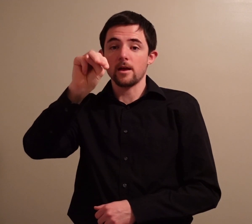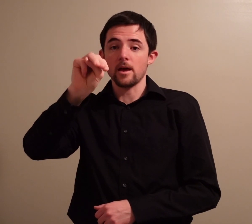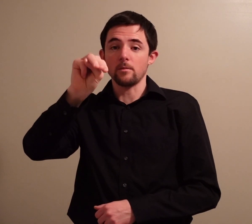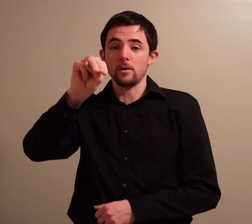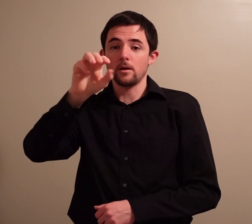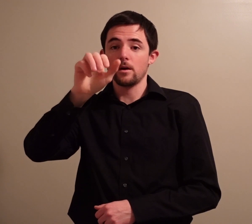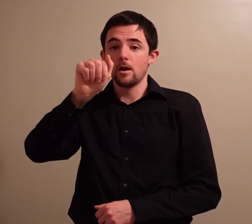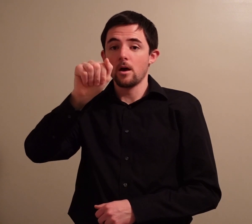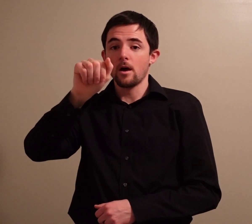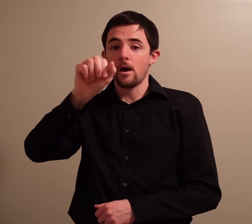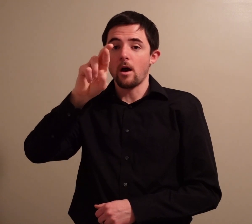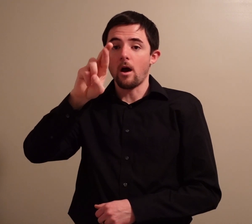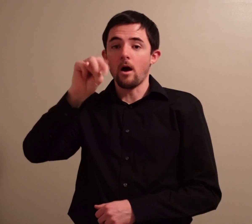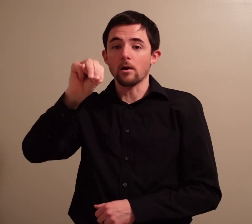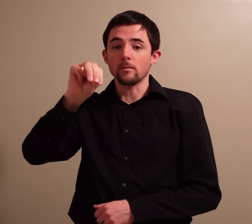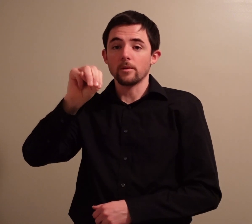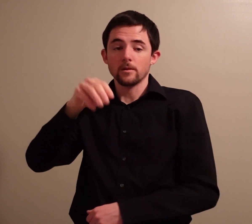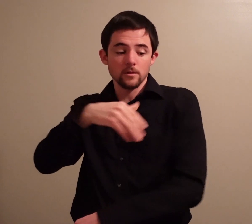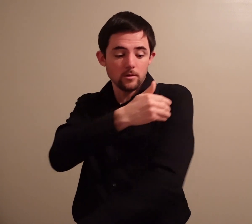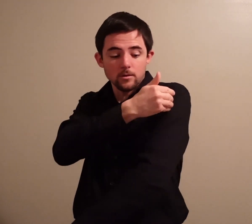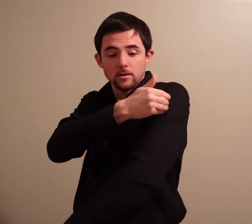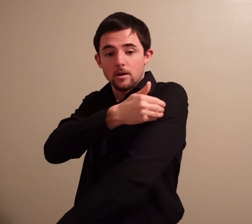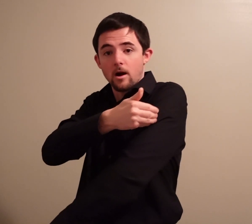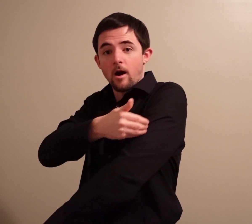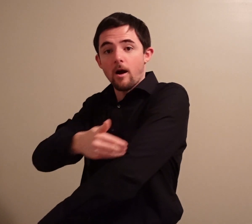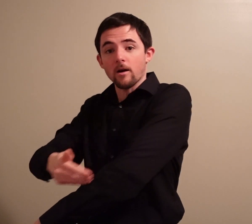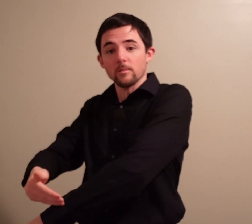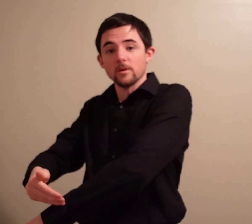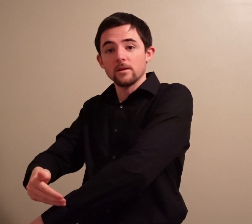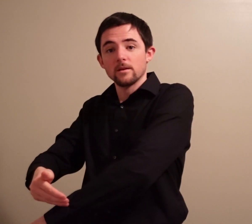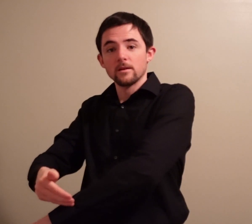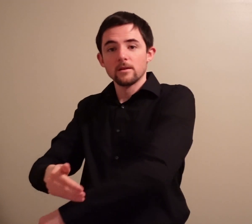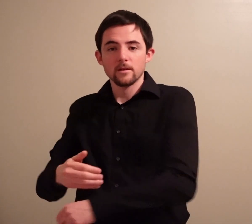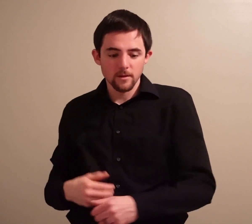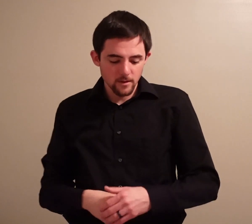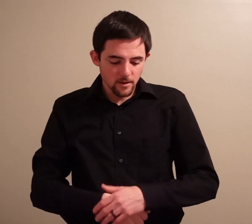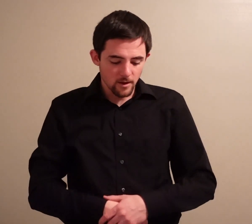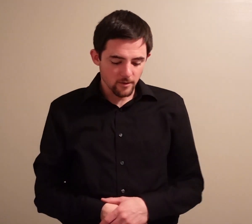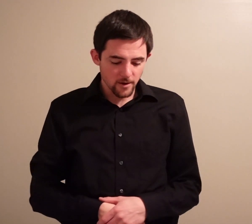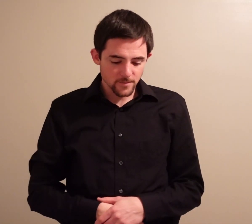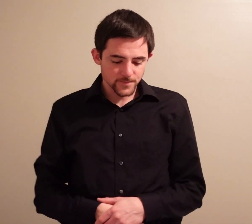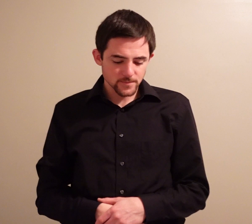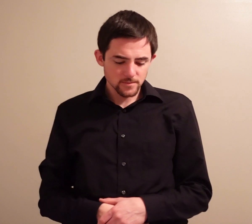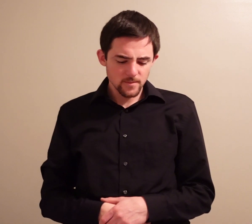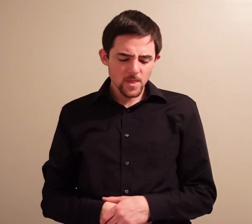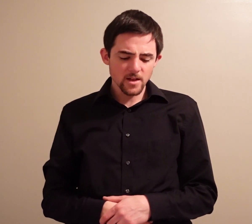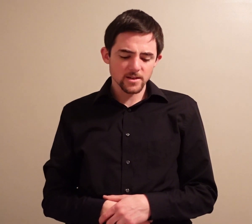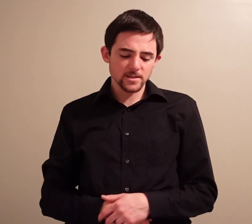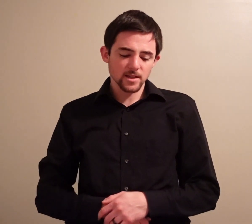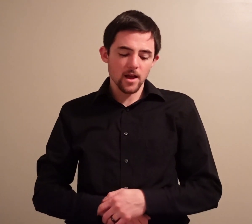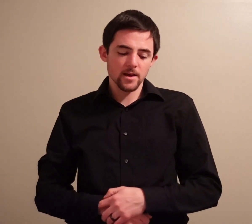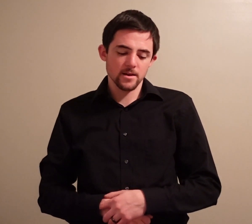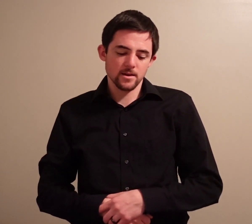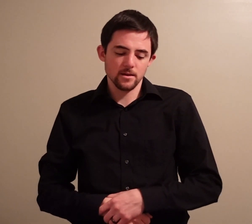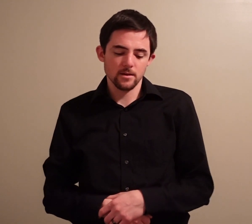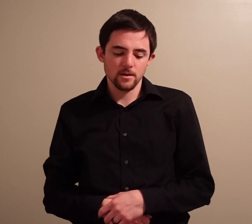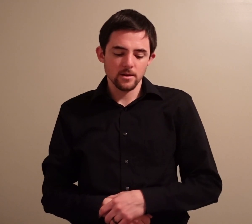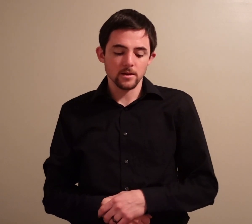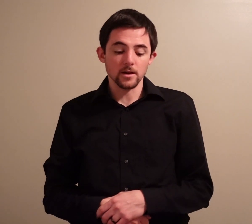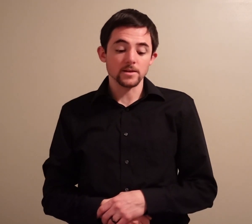A-R-M. Arm or arm. All right. To sign,